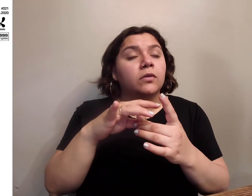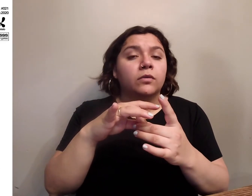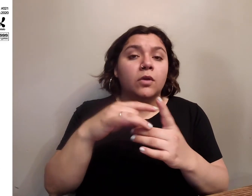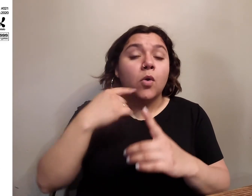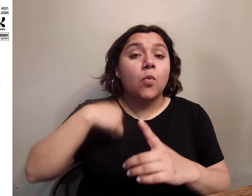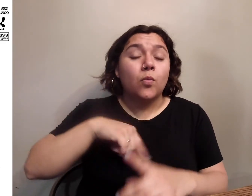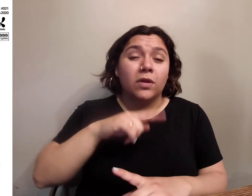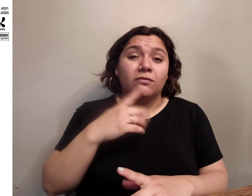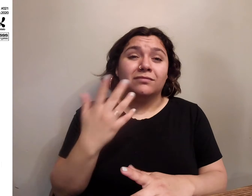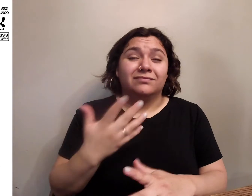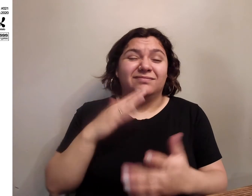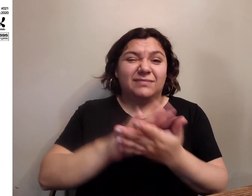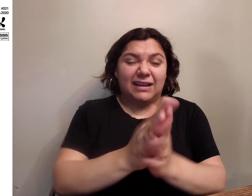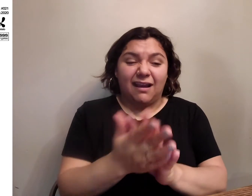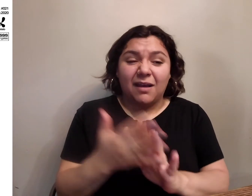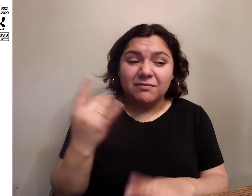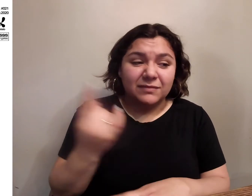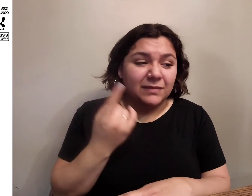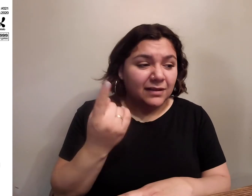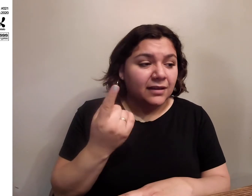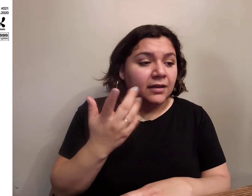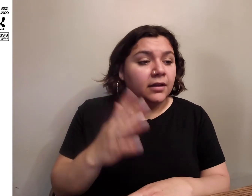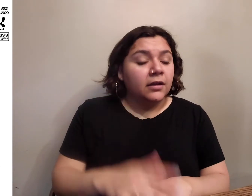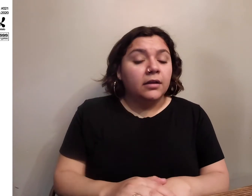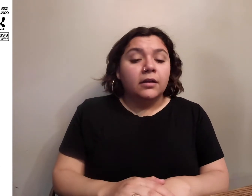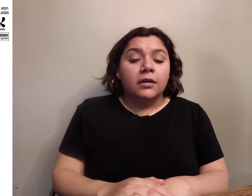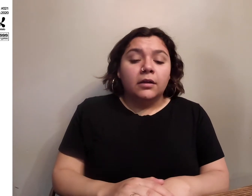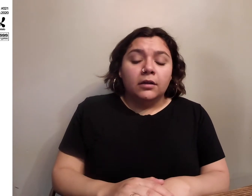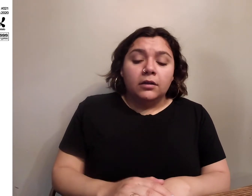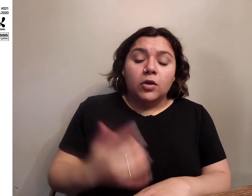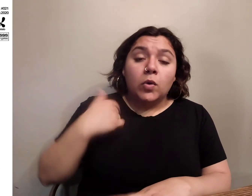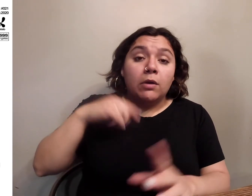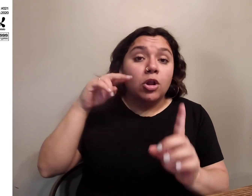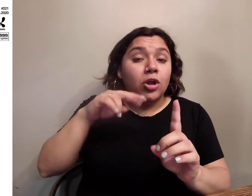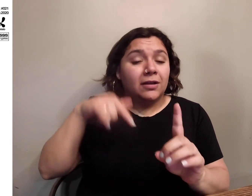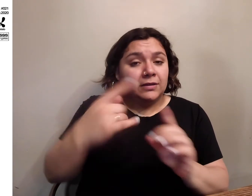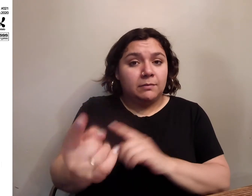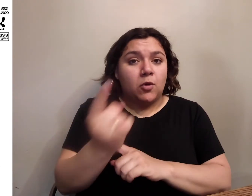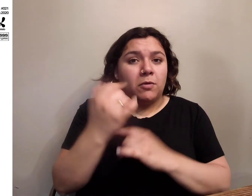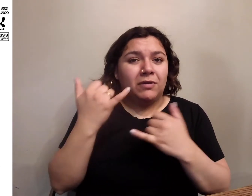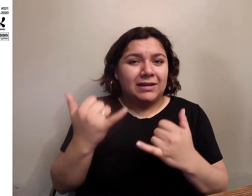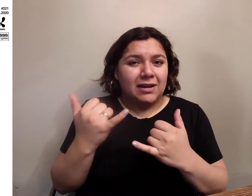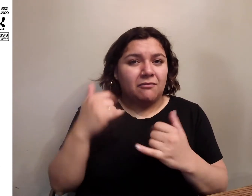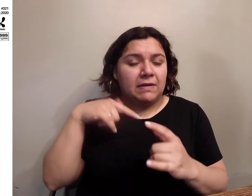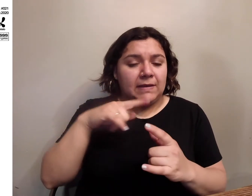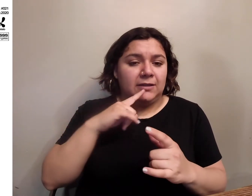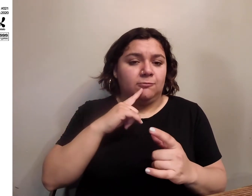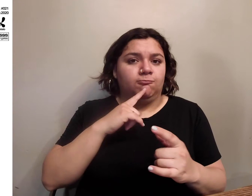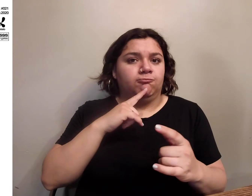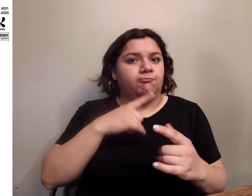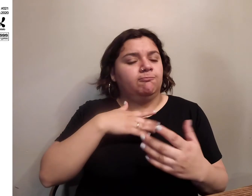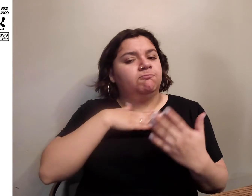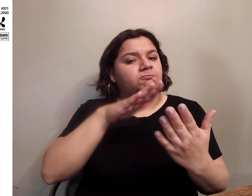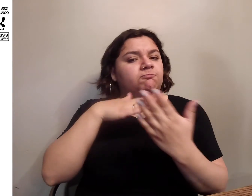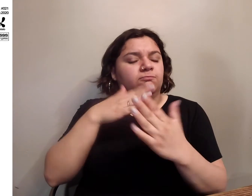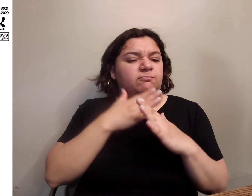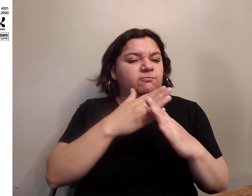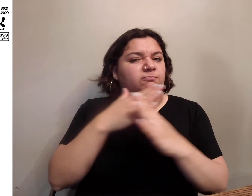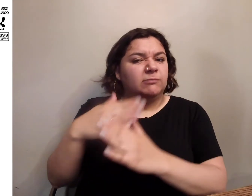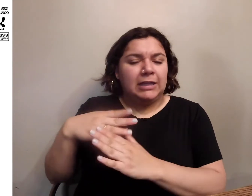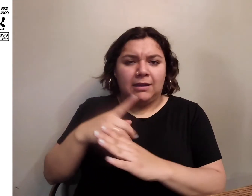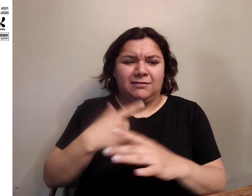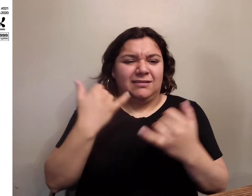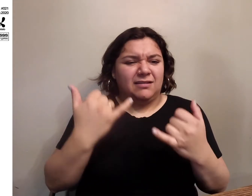we will turn it into something. We will look at this moment and this adversity and turn it into something beautiful